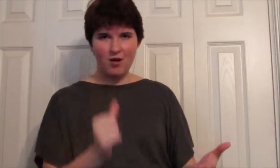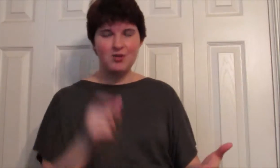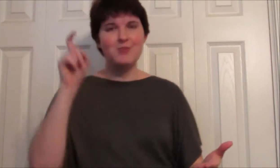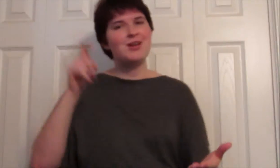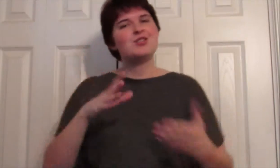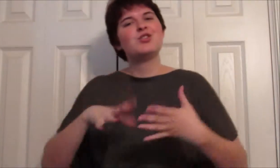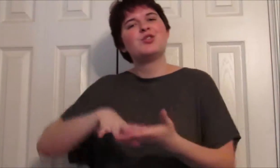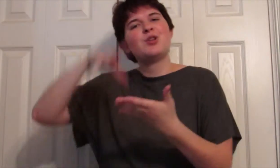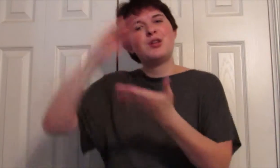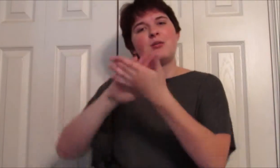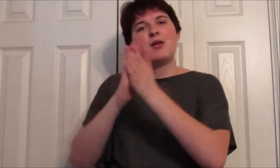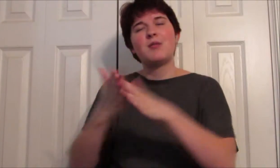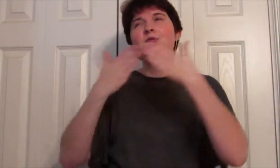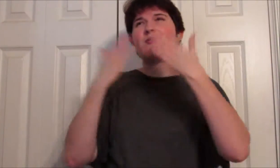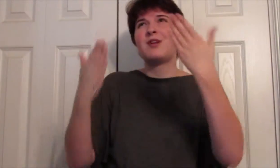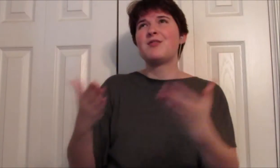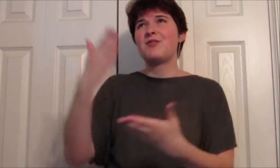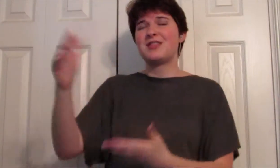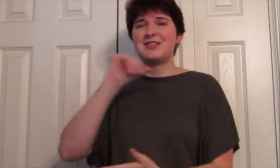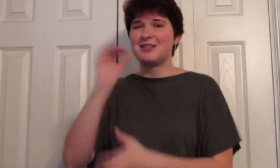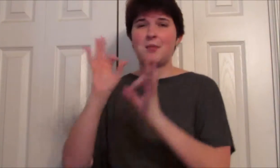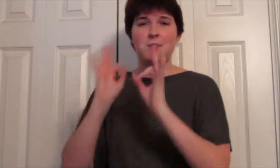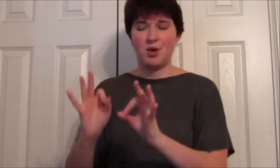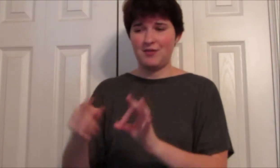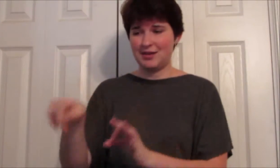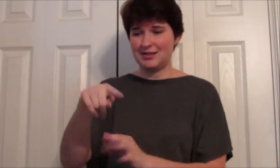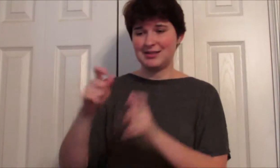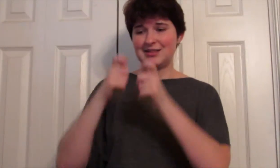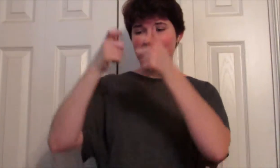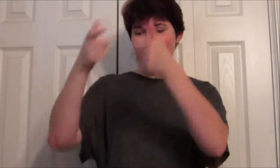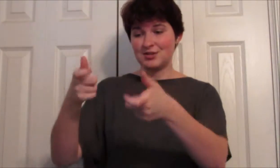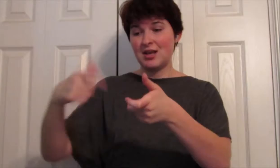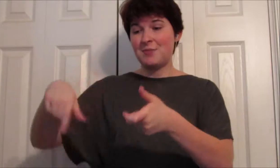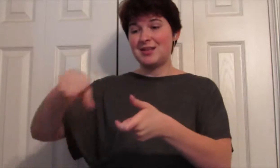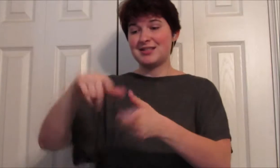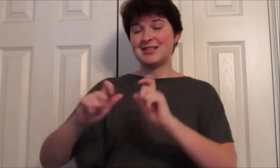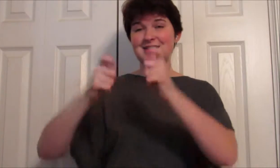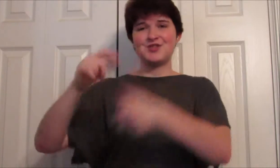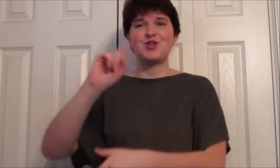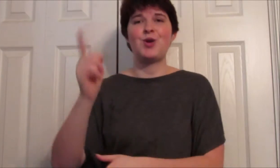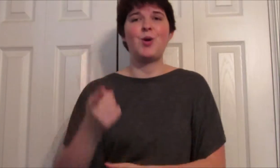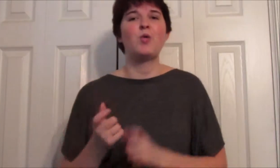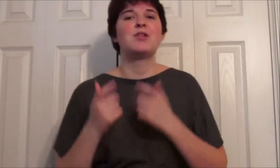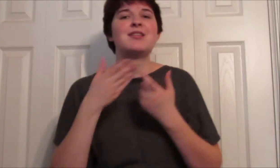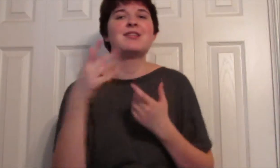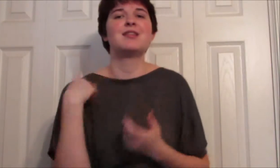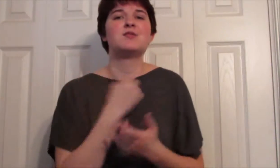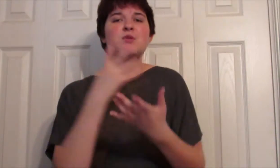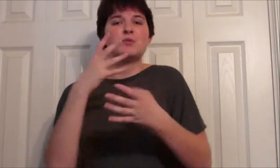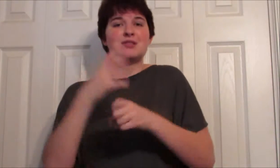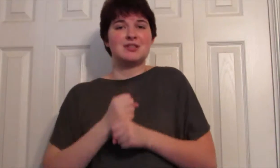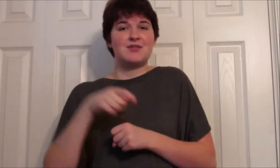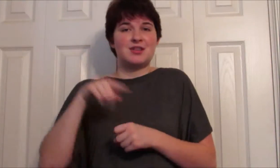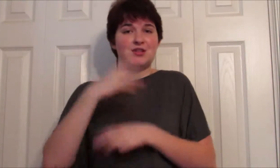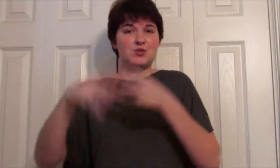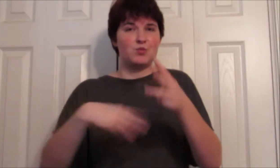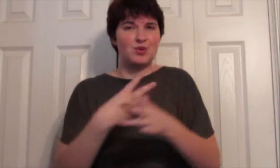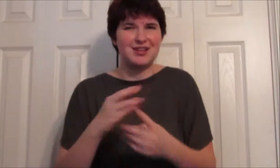We must learn to be grateful for imperfect gifts because those are the only ones that we are going to get in this world. Other than